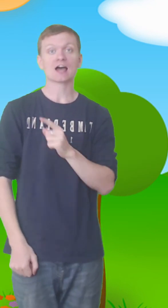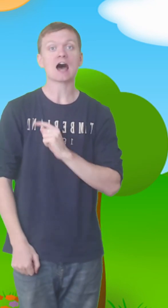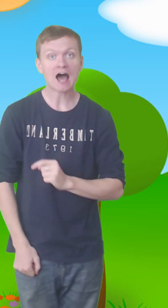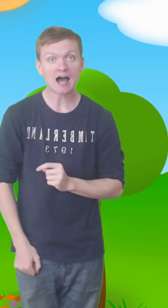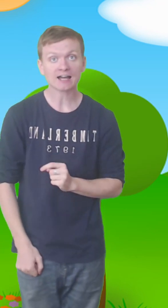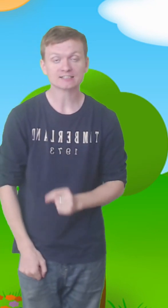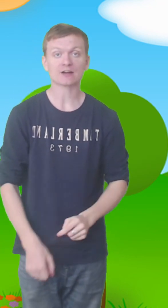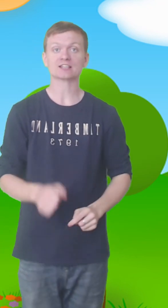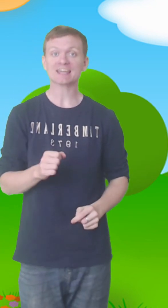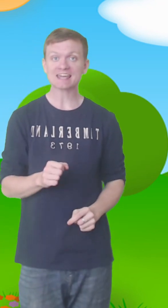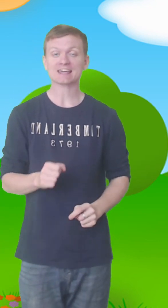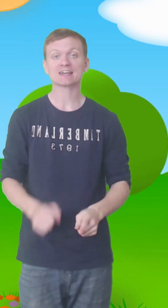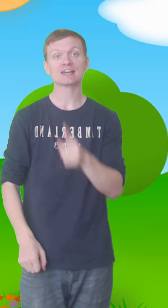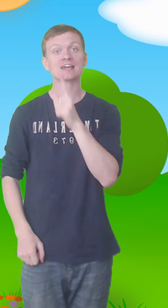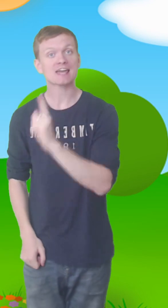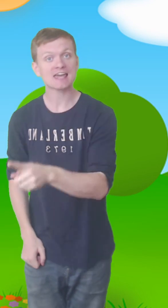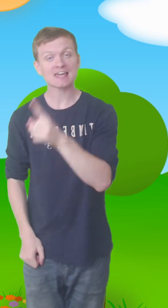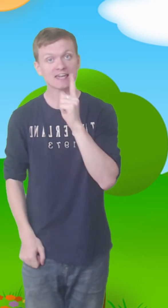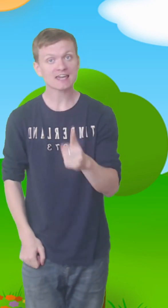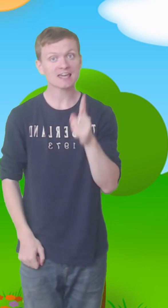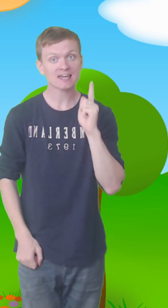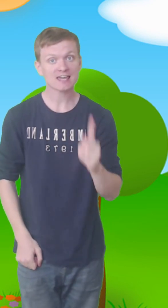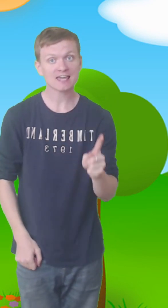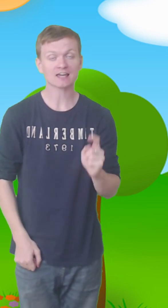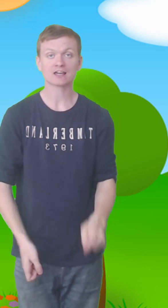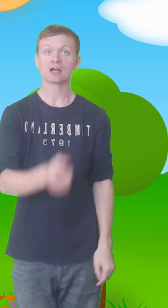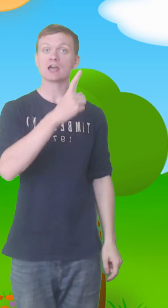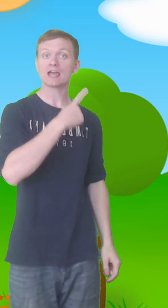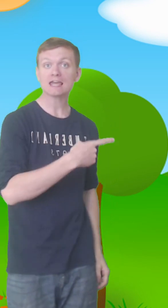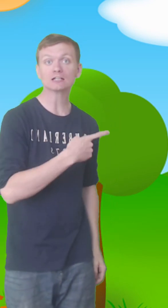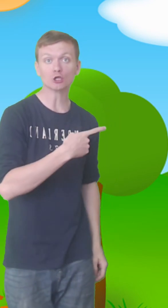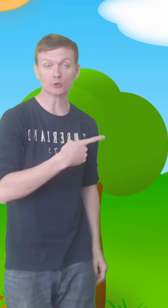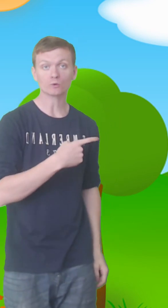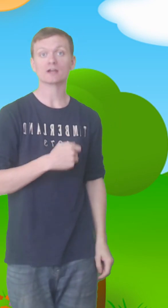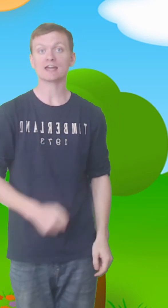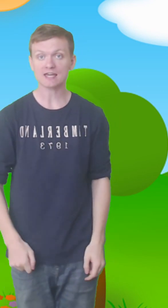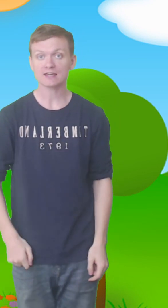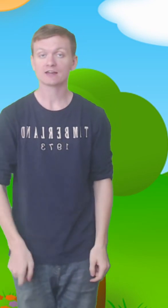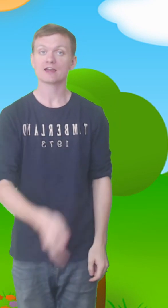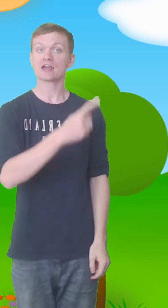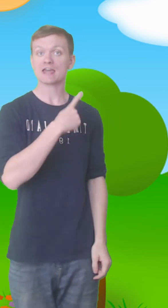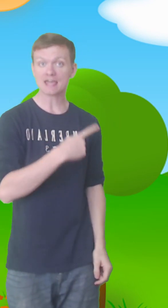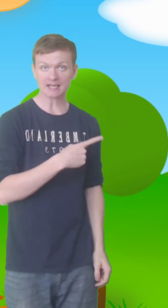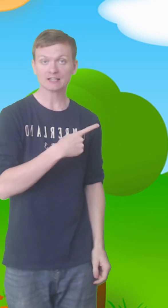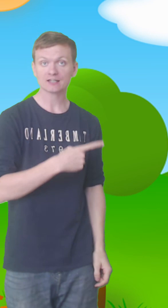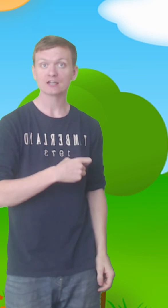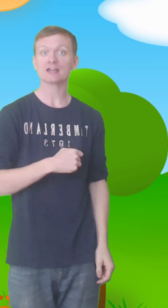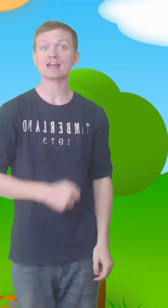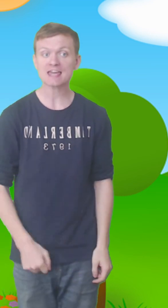I sounds like I, I, I, I, Igloo, I, ink, I.